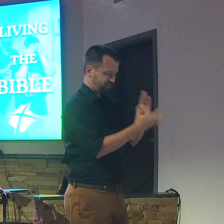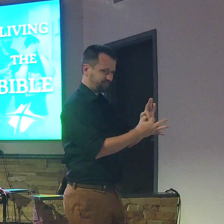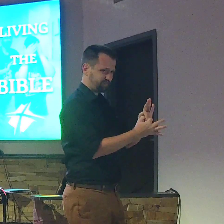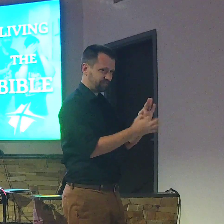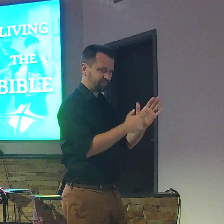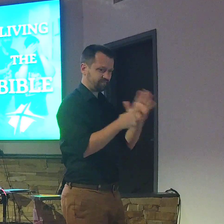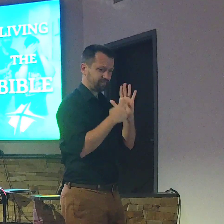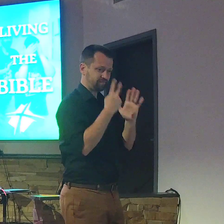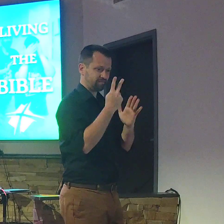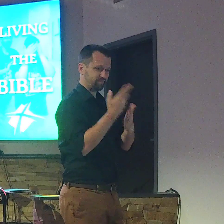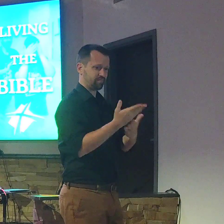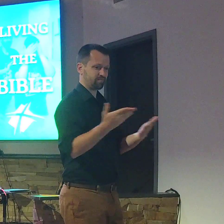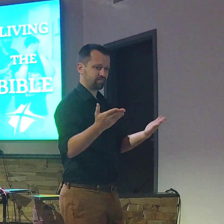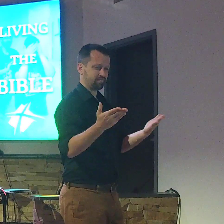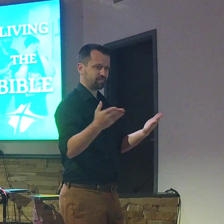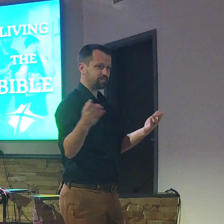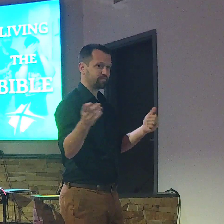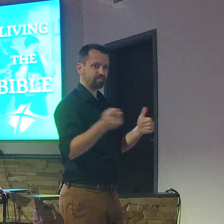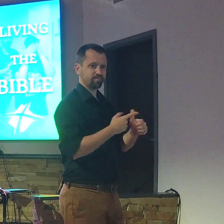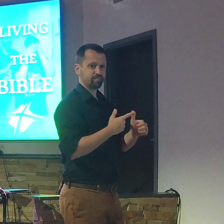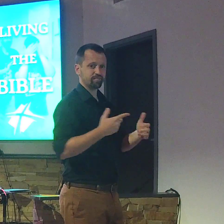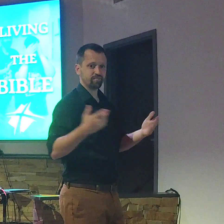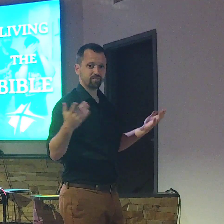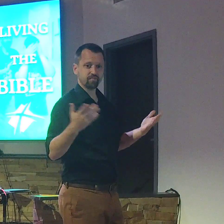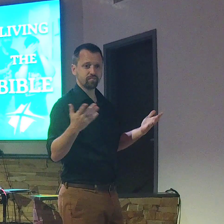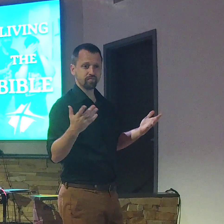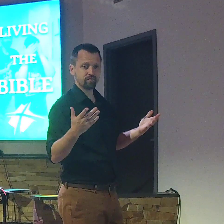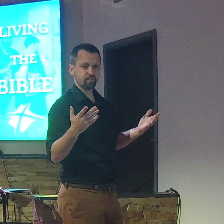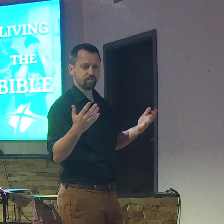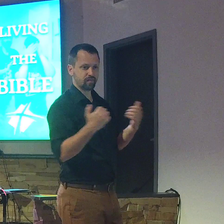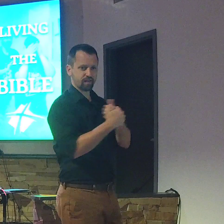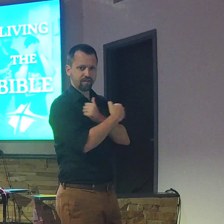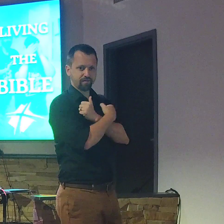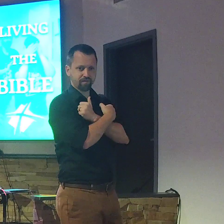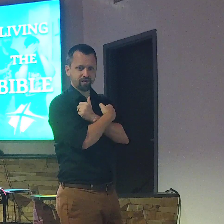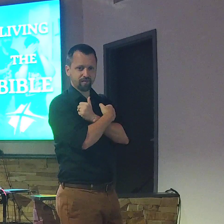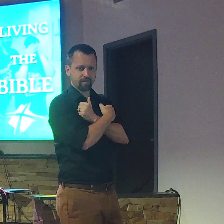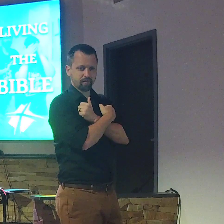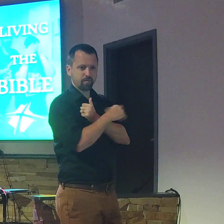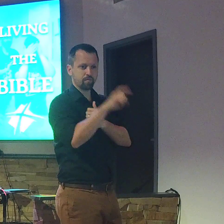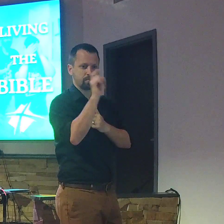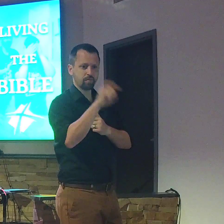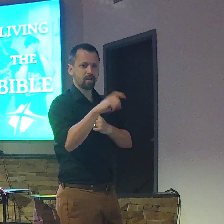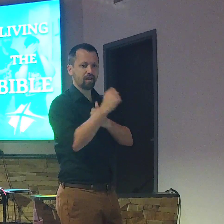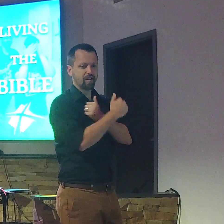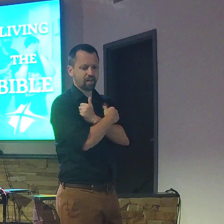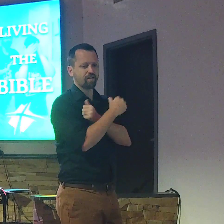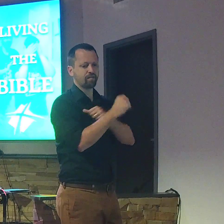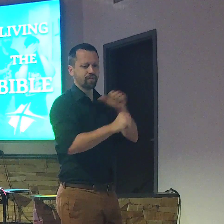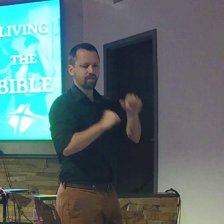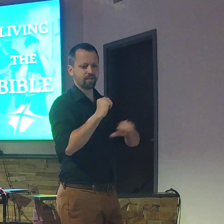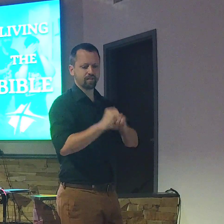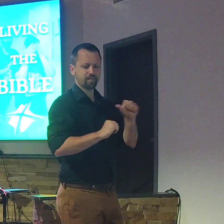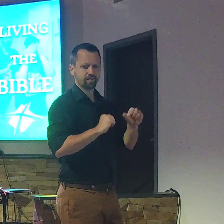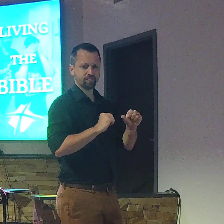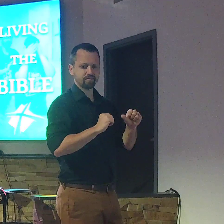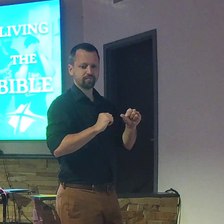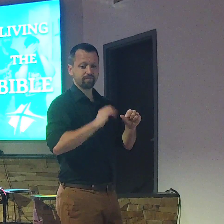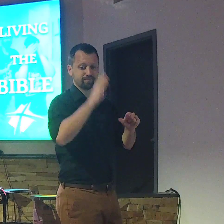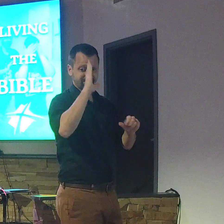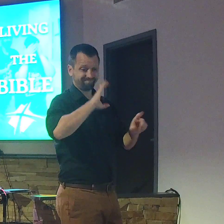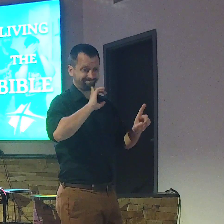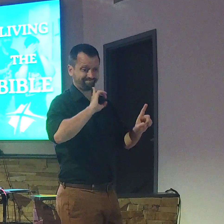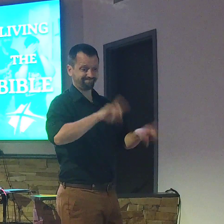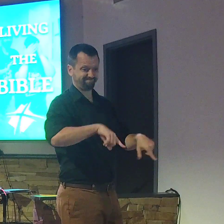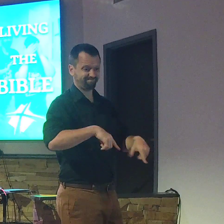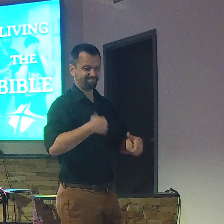things. And the first thing is this: it takes love, to love one another. You see, that's what God's commanded us